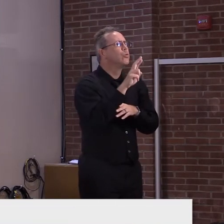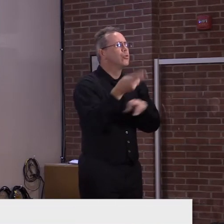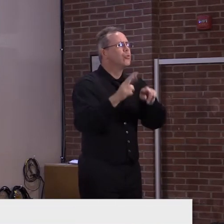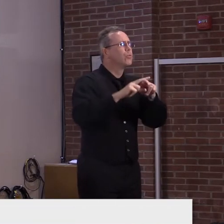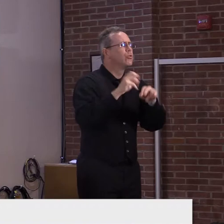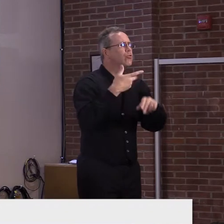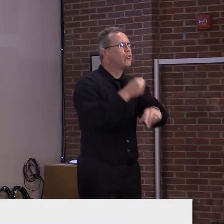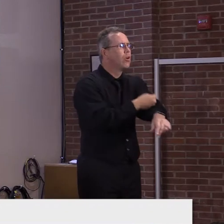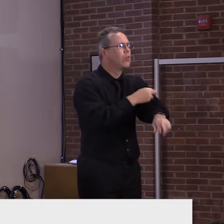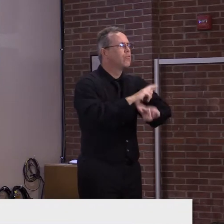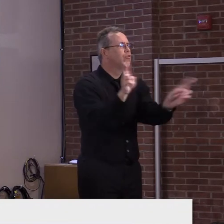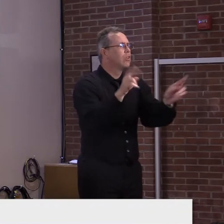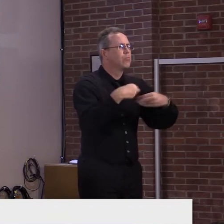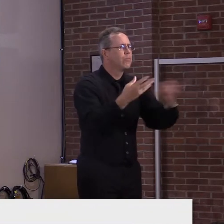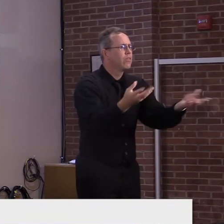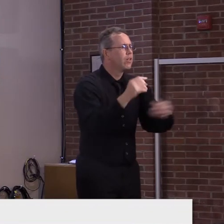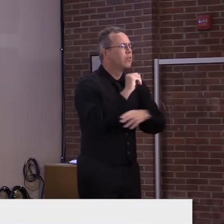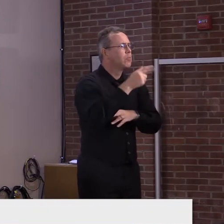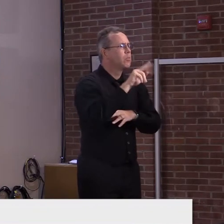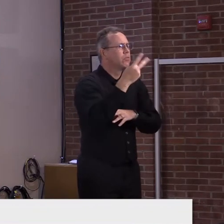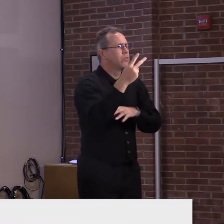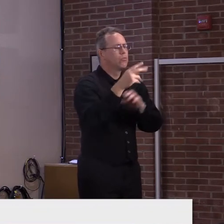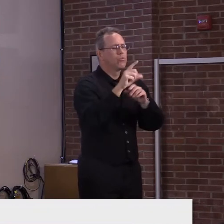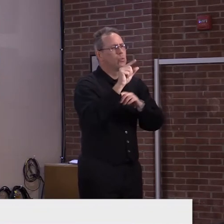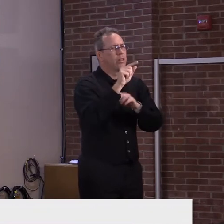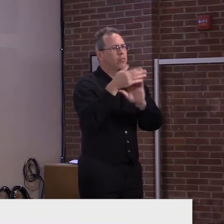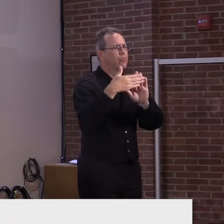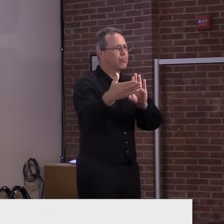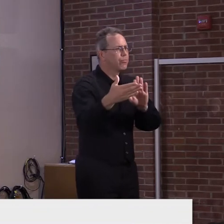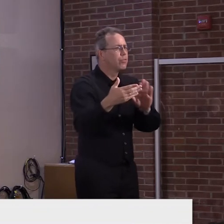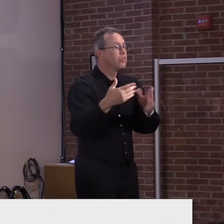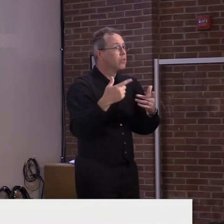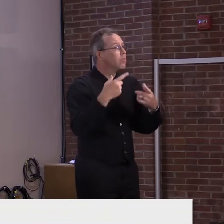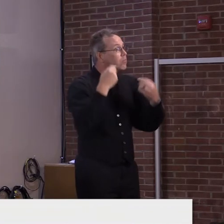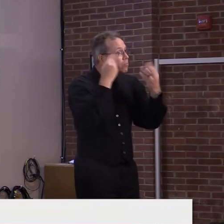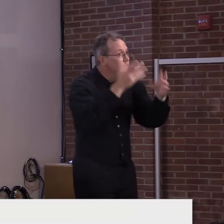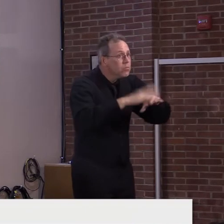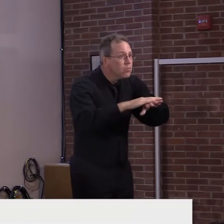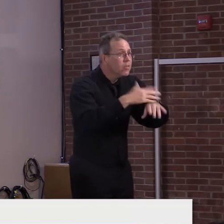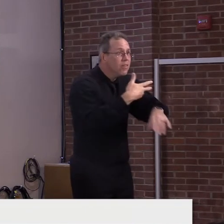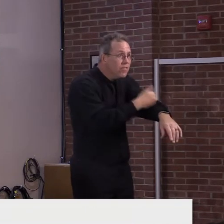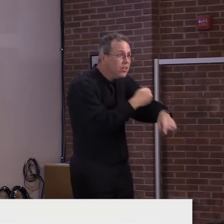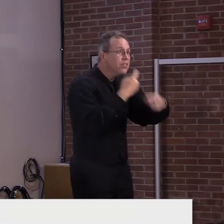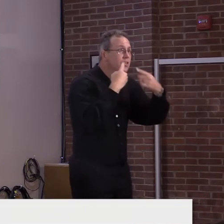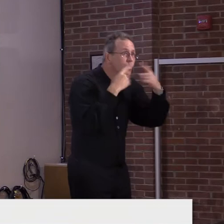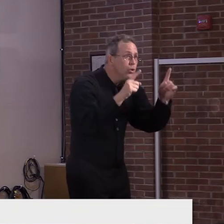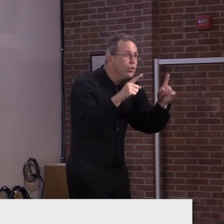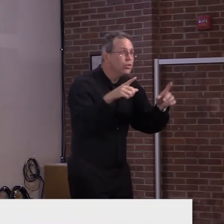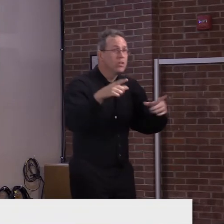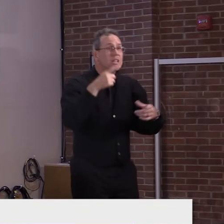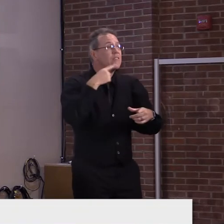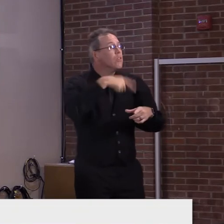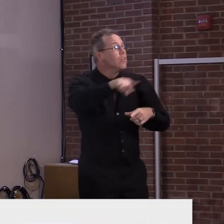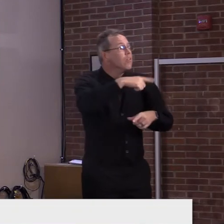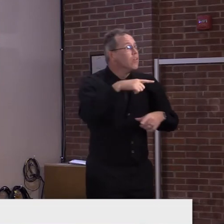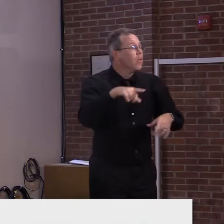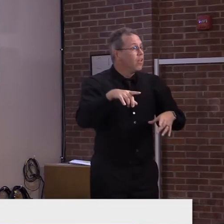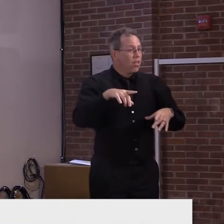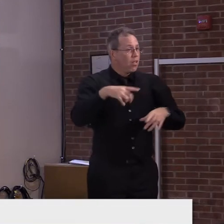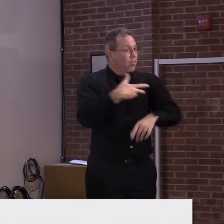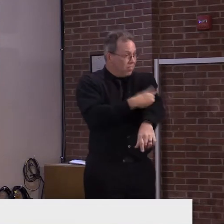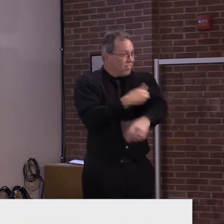vaccines. Vaccines work. Vaccines help you from getting the virus, and if you get it, they protect you from the worst